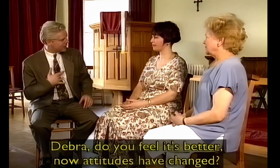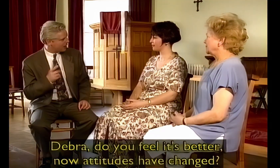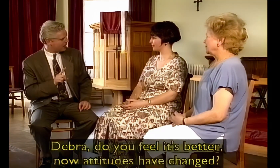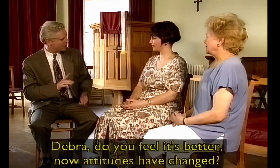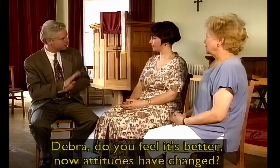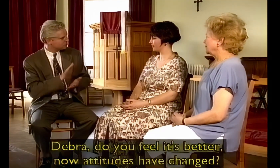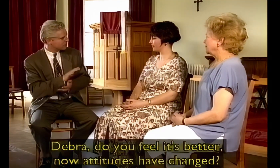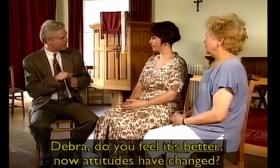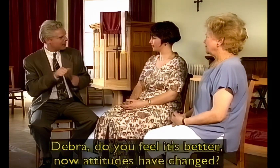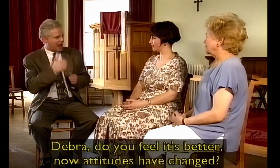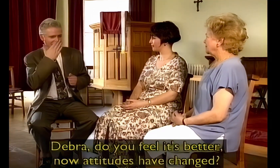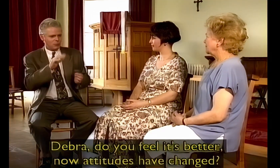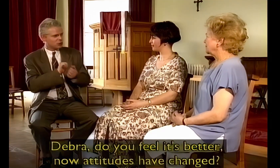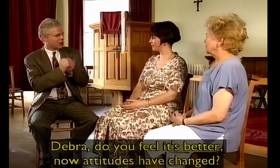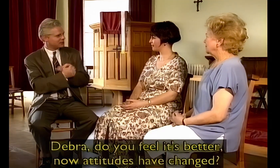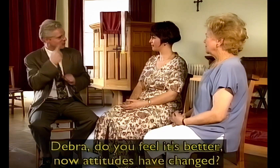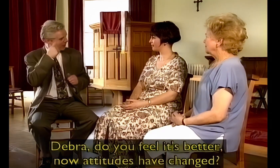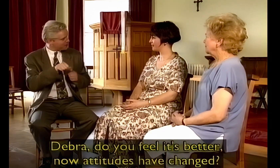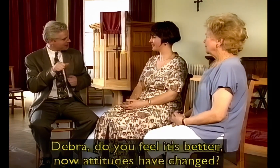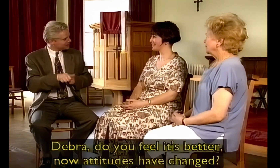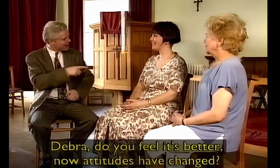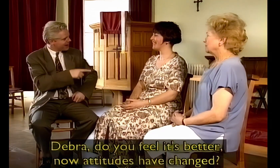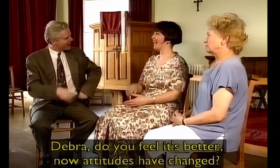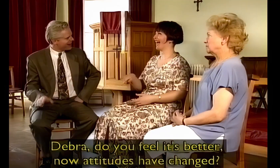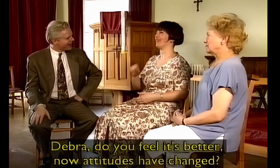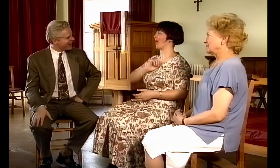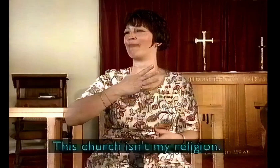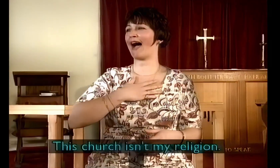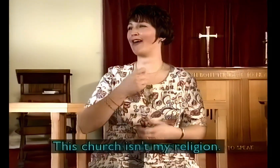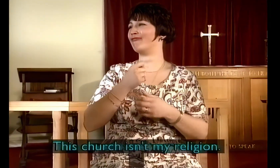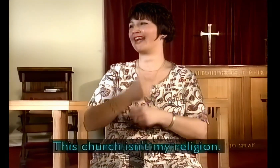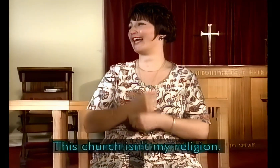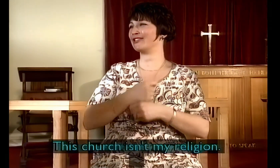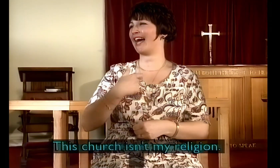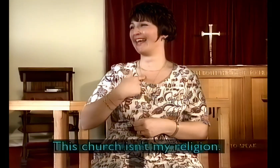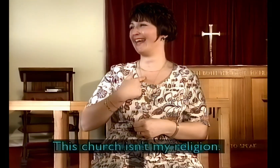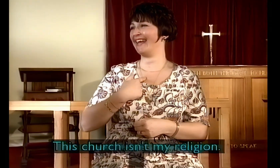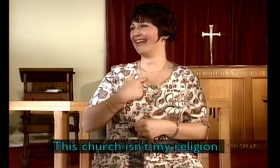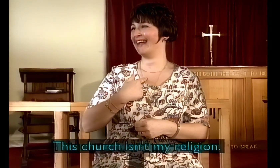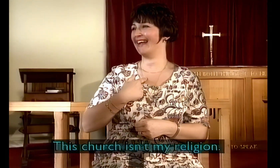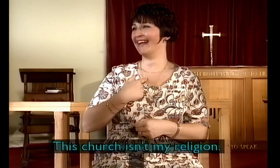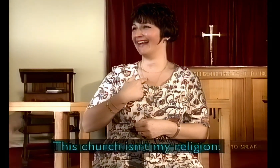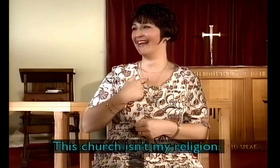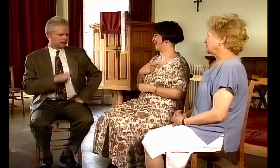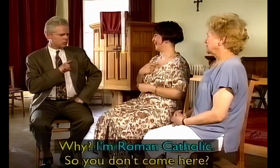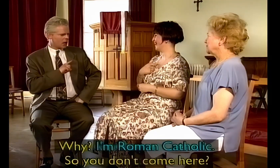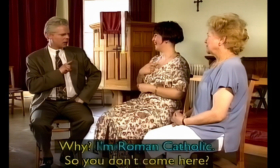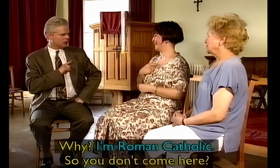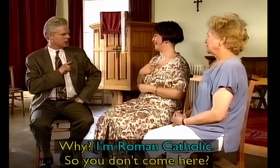How do you feel, Deborah? Do you think it's better now that the attitudes have changed? Well, this church isn't my religion, Why?